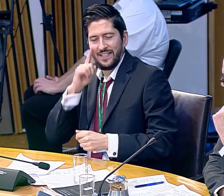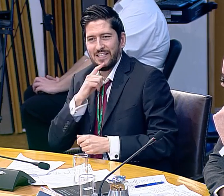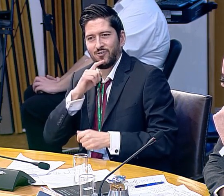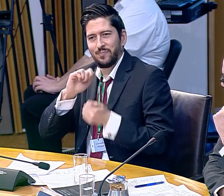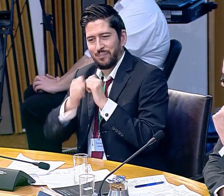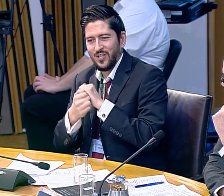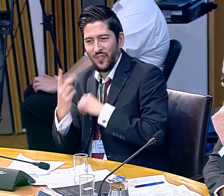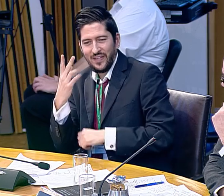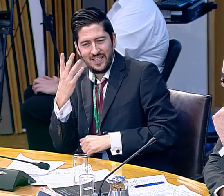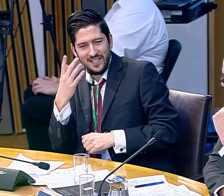And I think